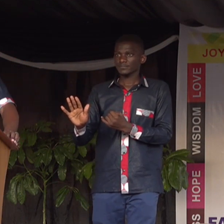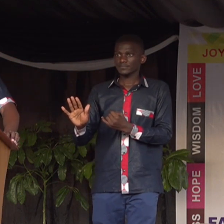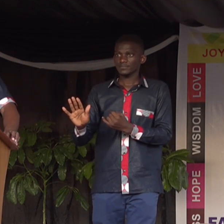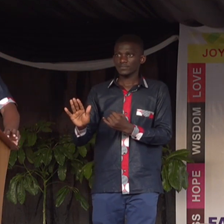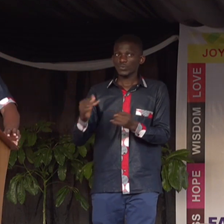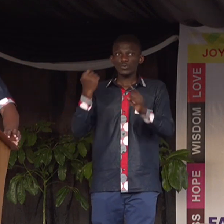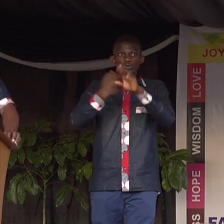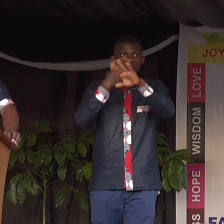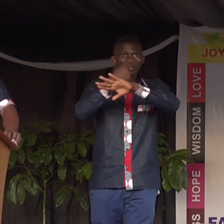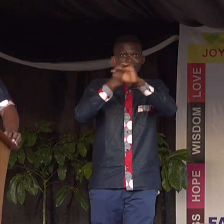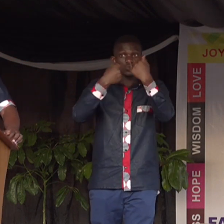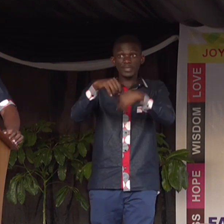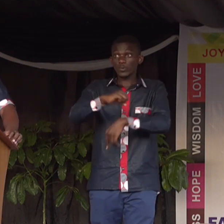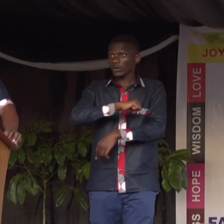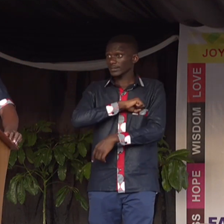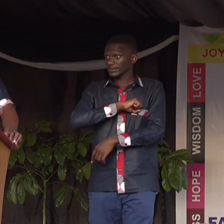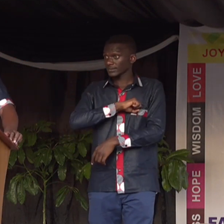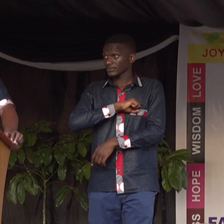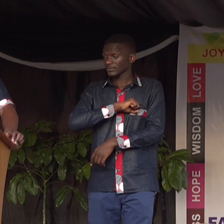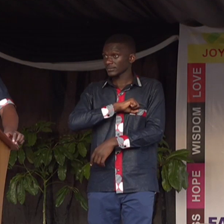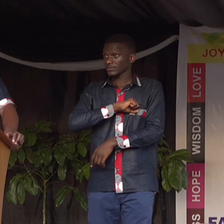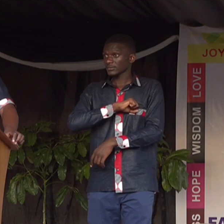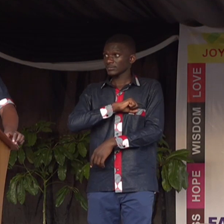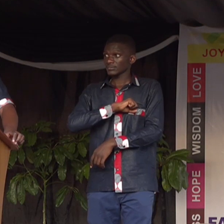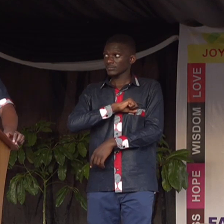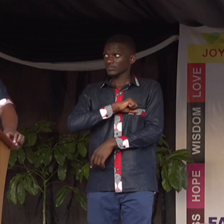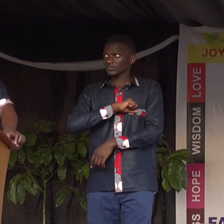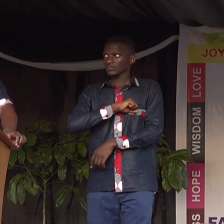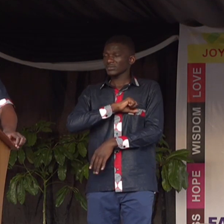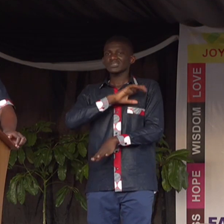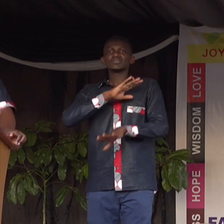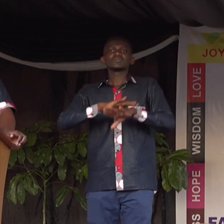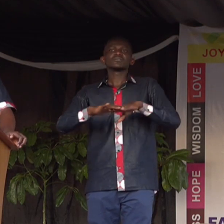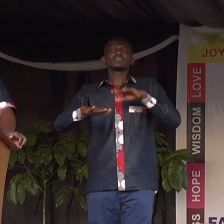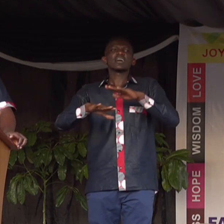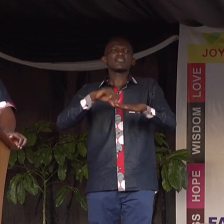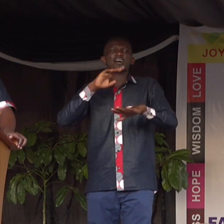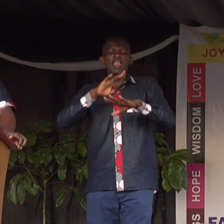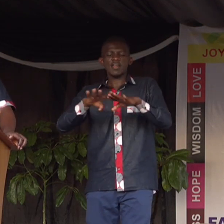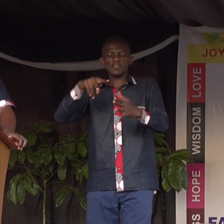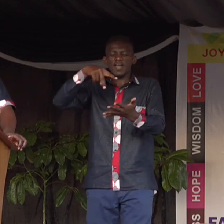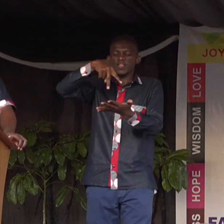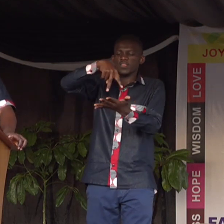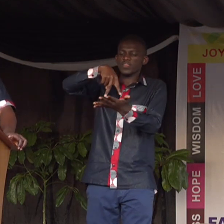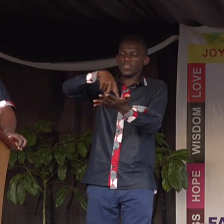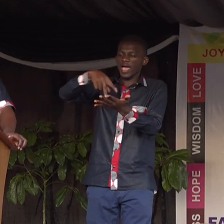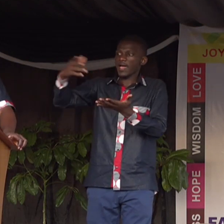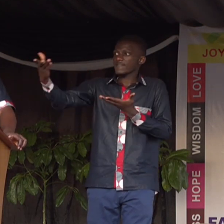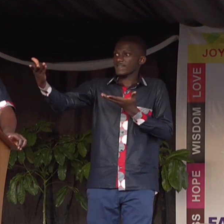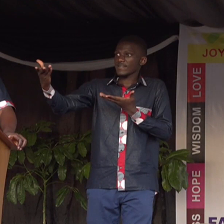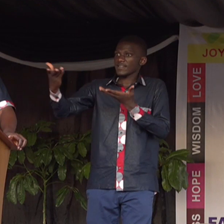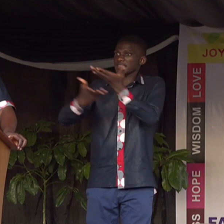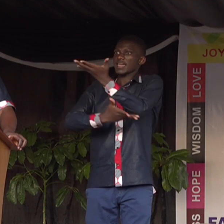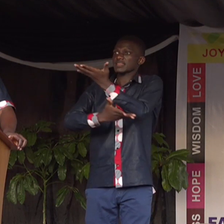Okubalwe twewasa. From the time we got married to one another. Tetunaba kuyimirira ko nga twekisichenjinga. We've never